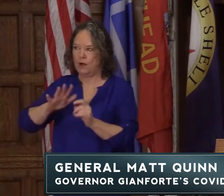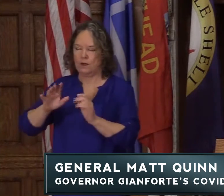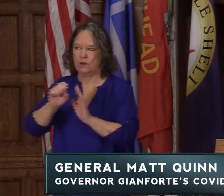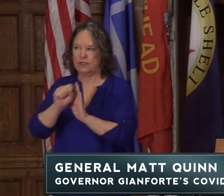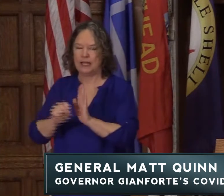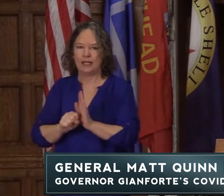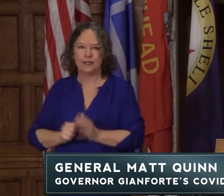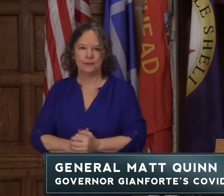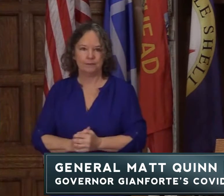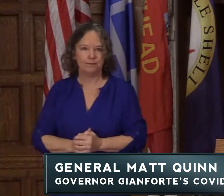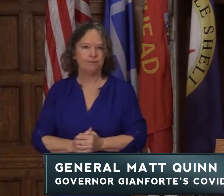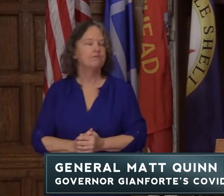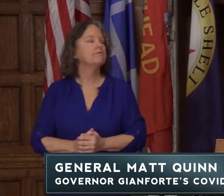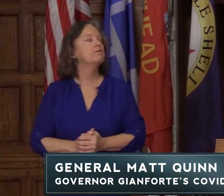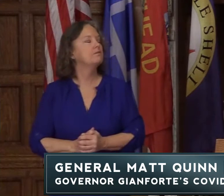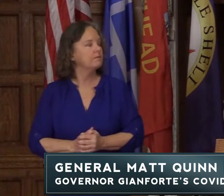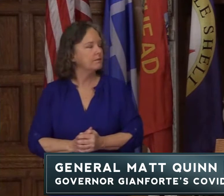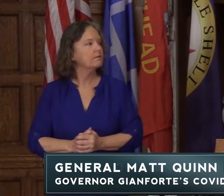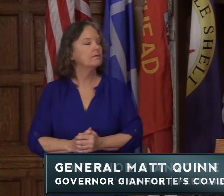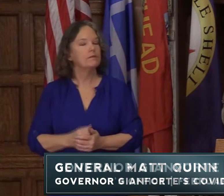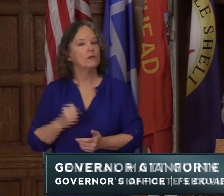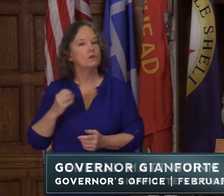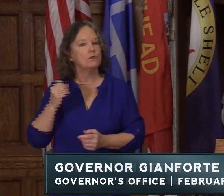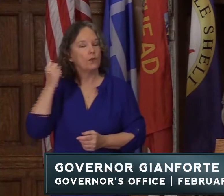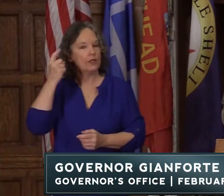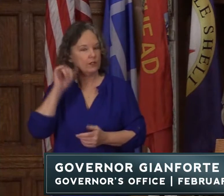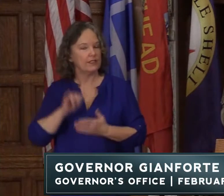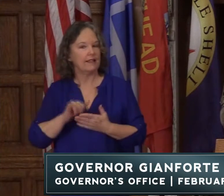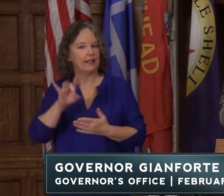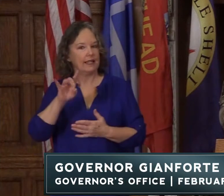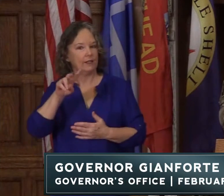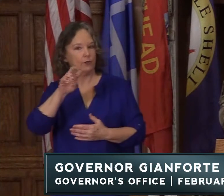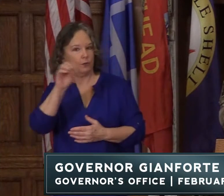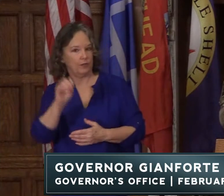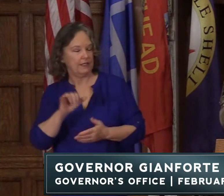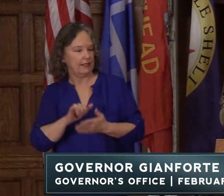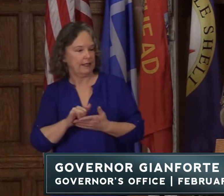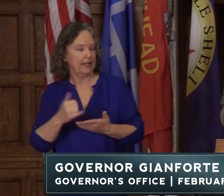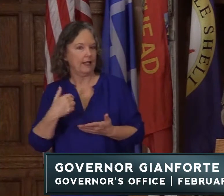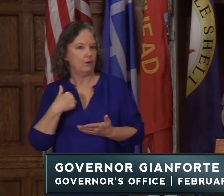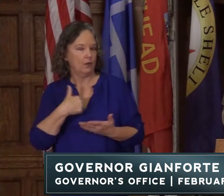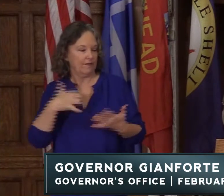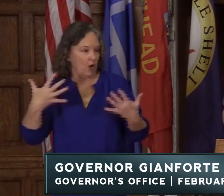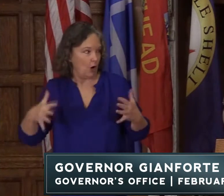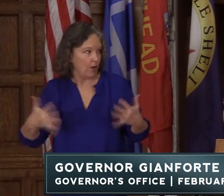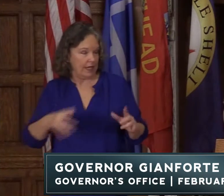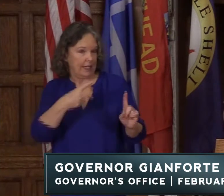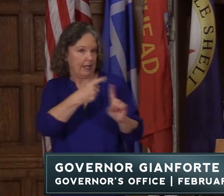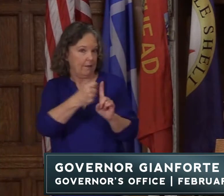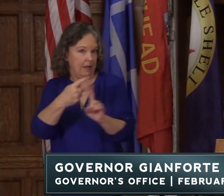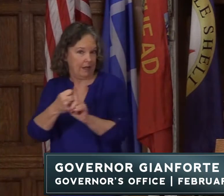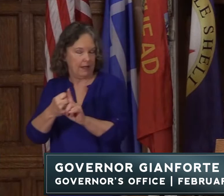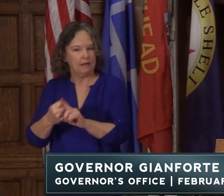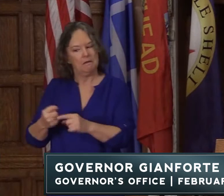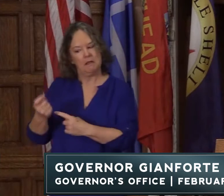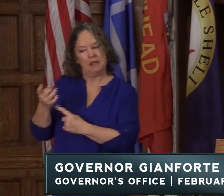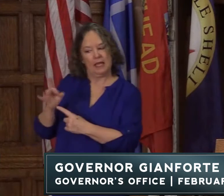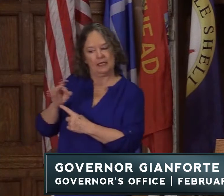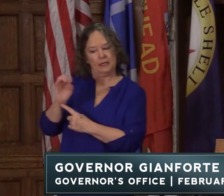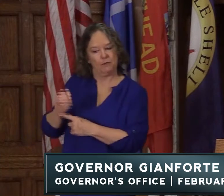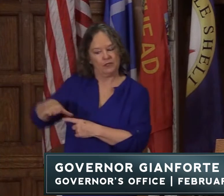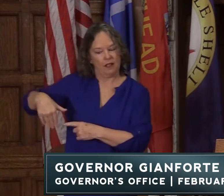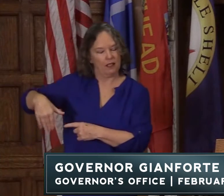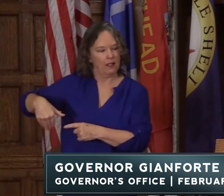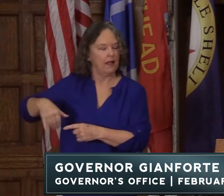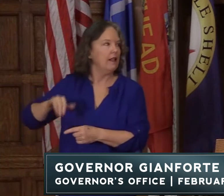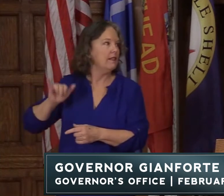so understanding of that other, the 82% that Montana's been allocated that's been administered, that 18% that hasn't, is